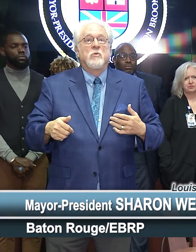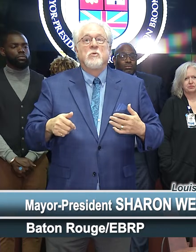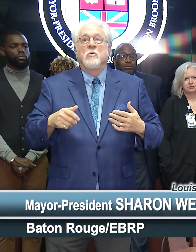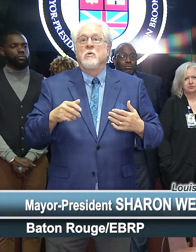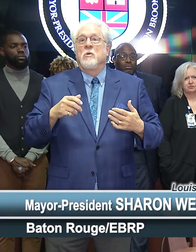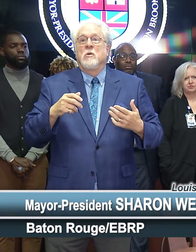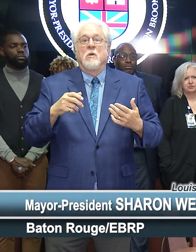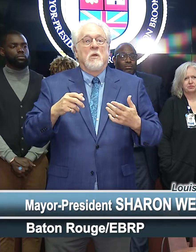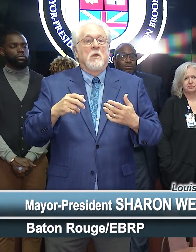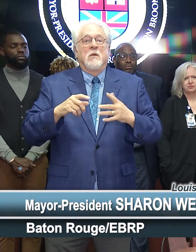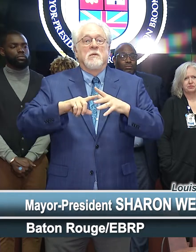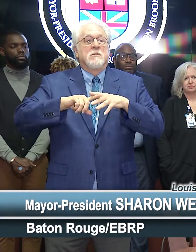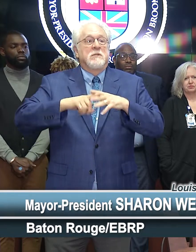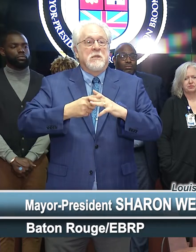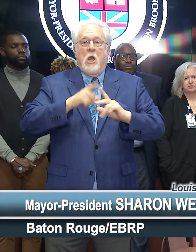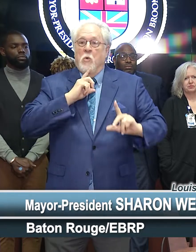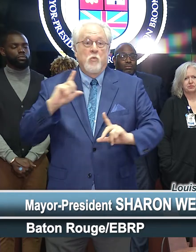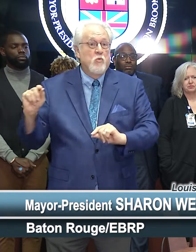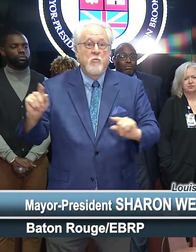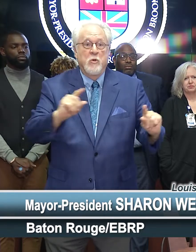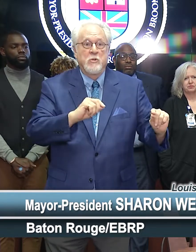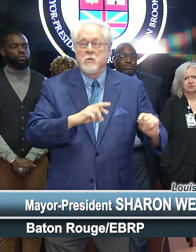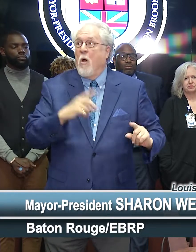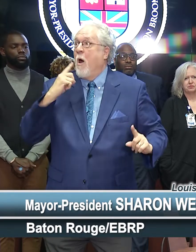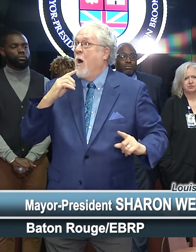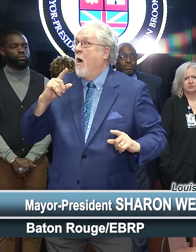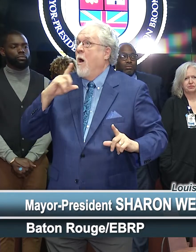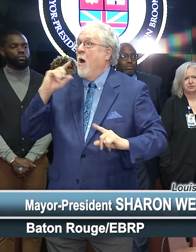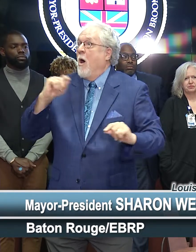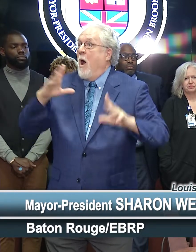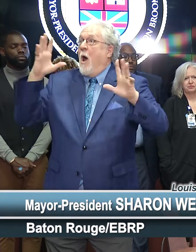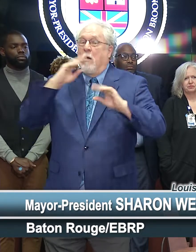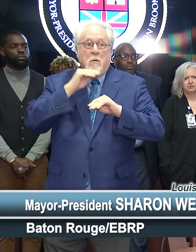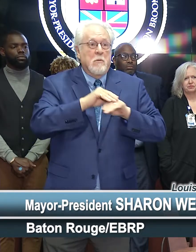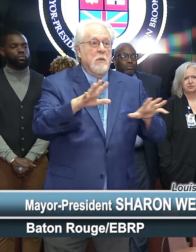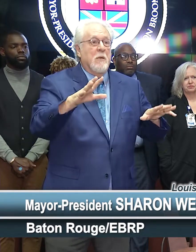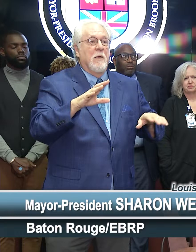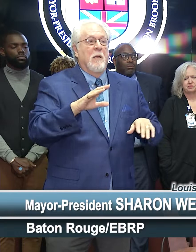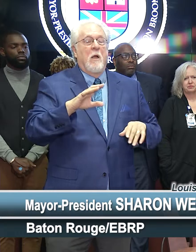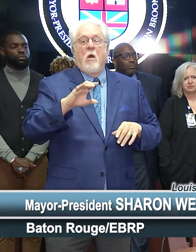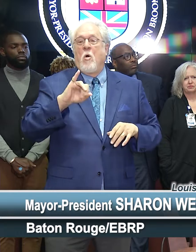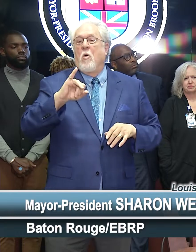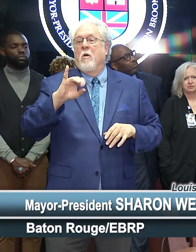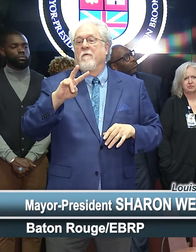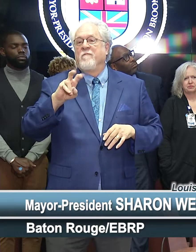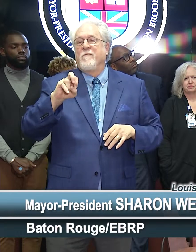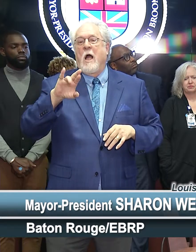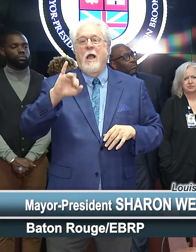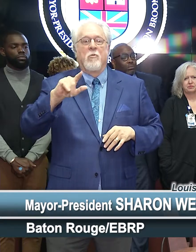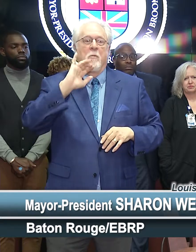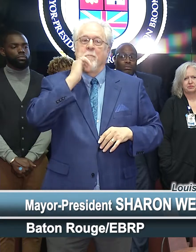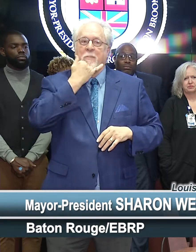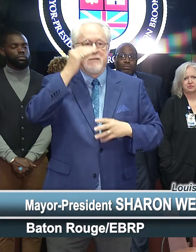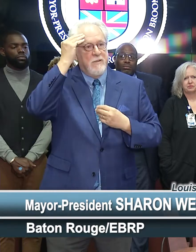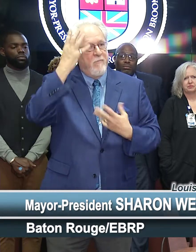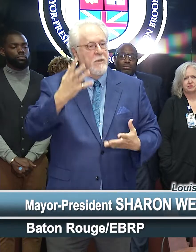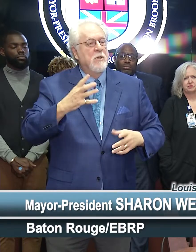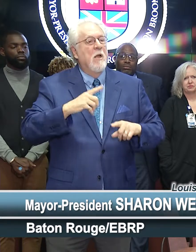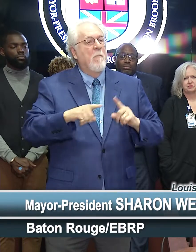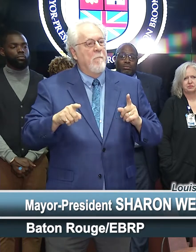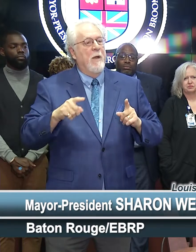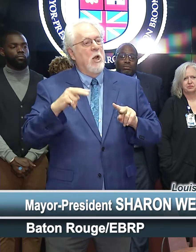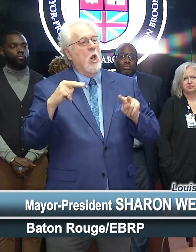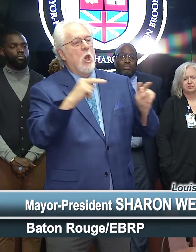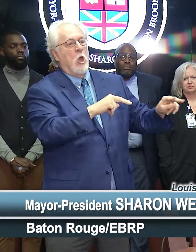or promulgate rumors and viral misinformation that often goes out, but look to